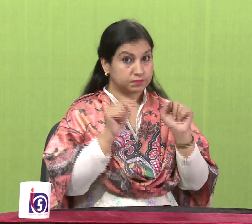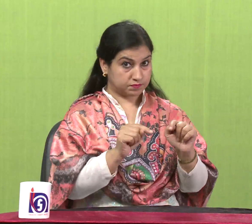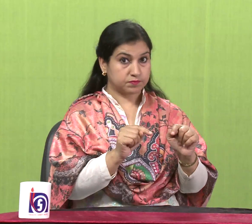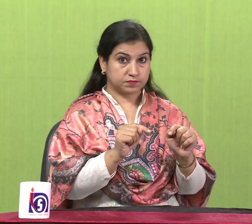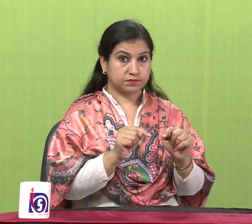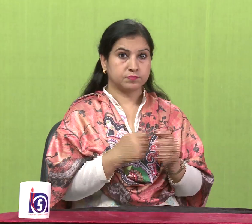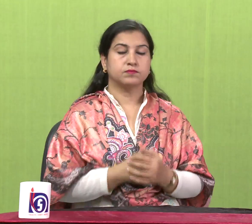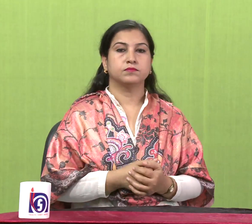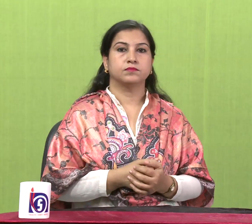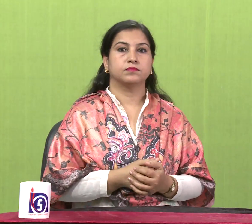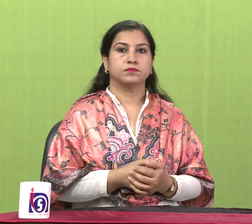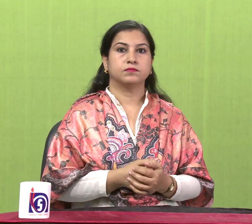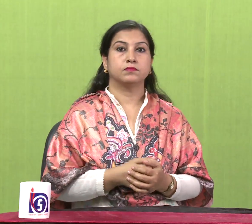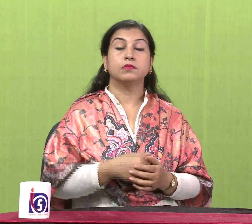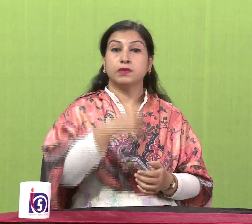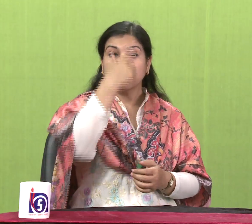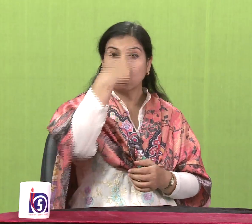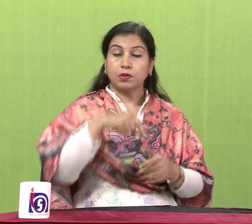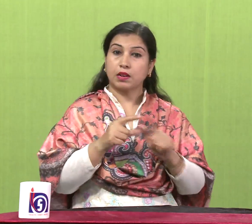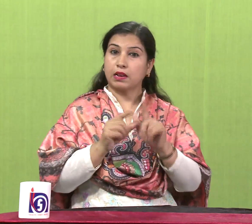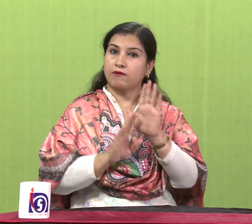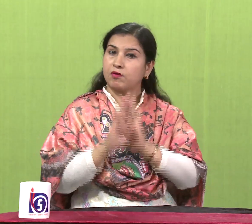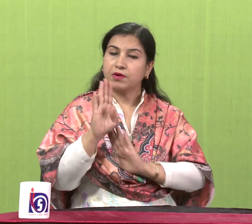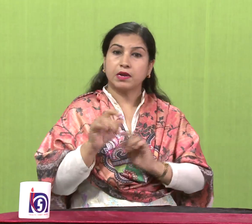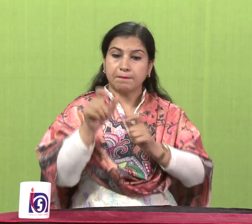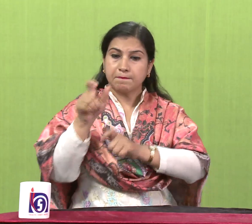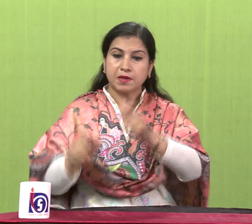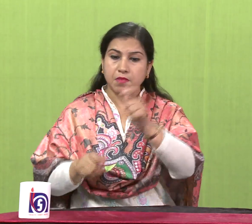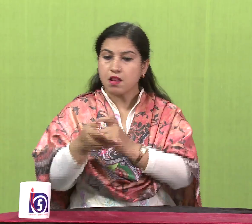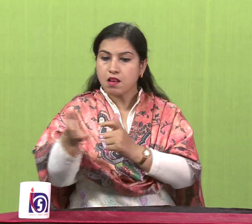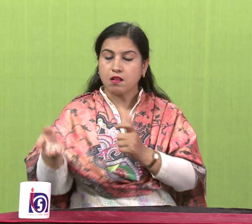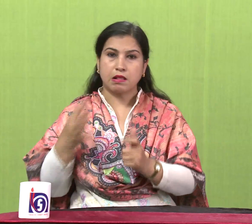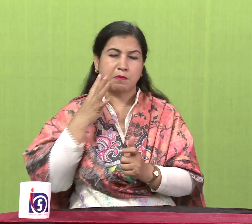Therefore, in human development, people are most important.